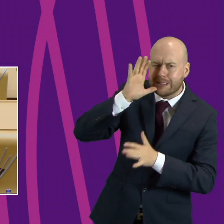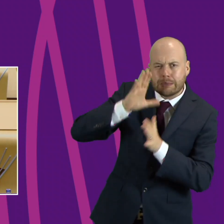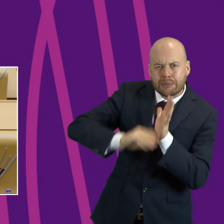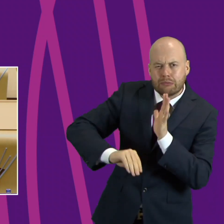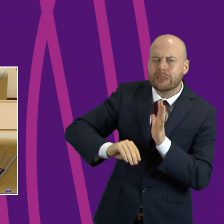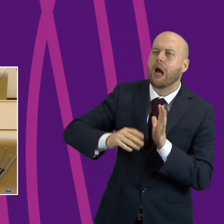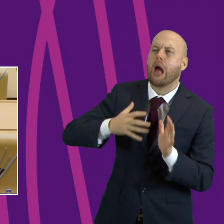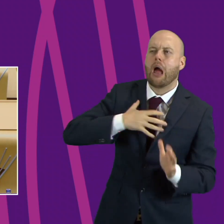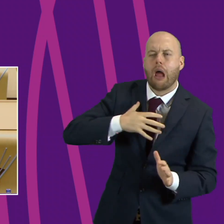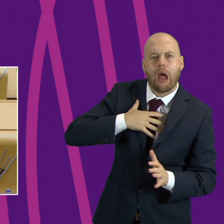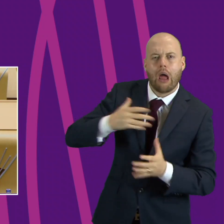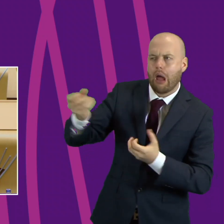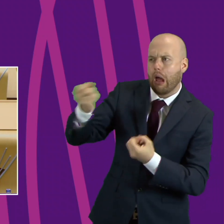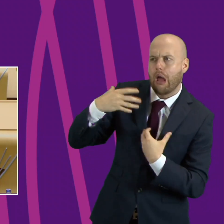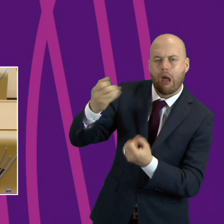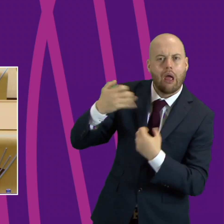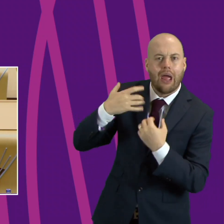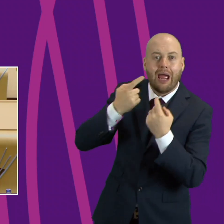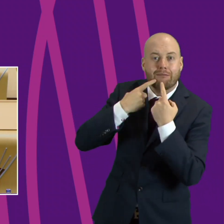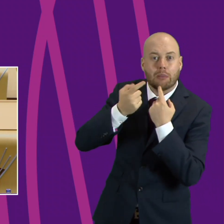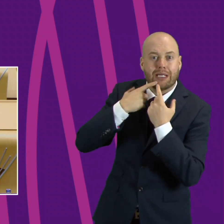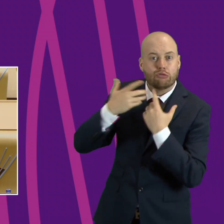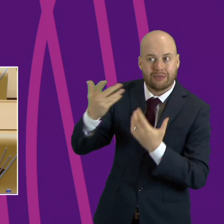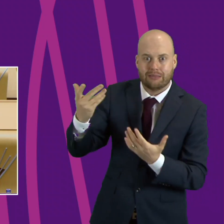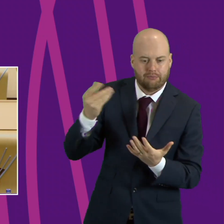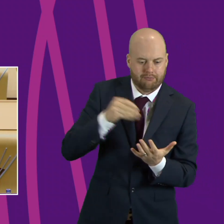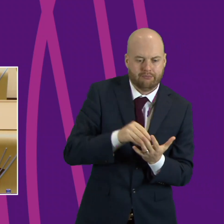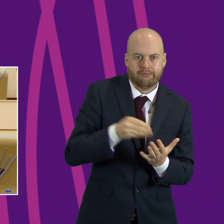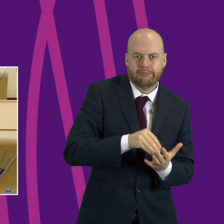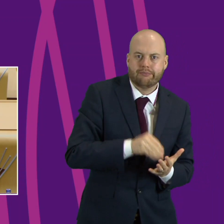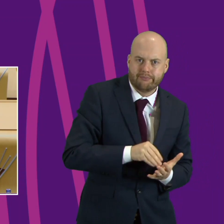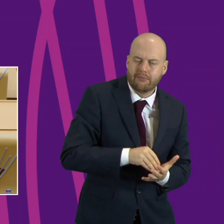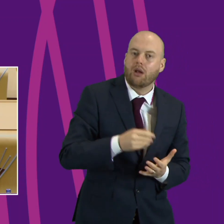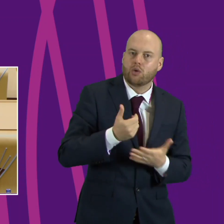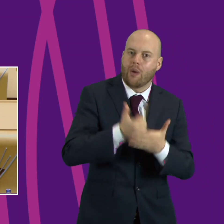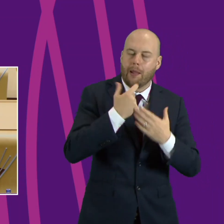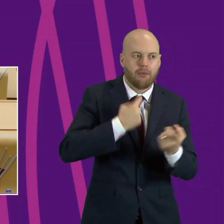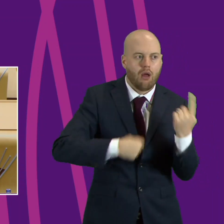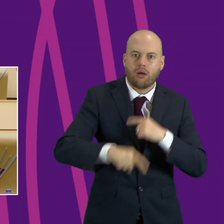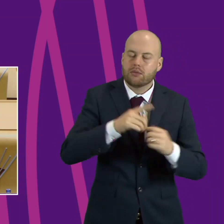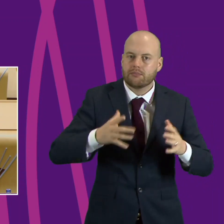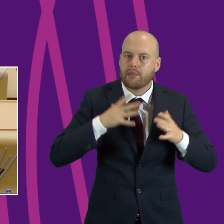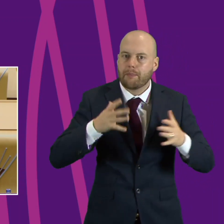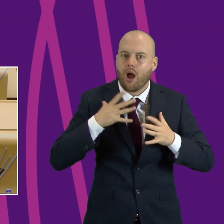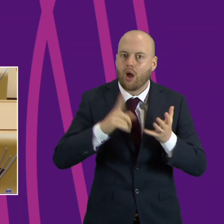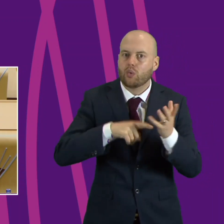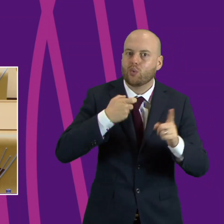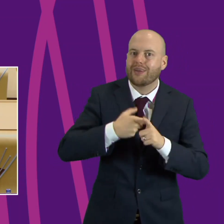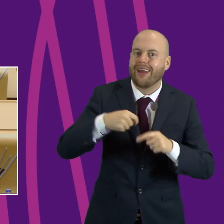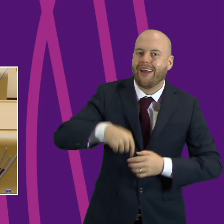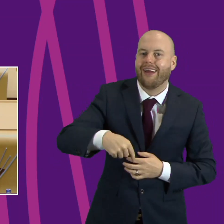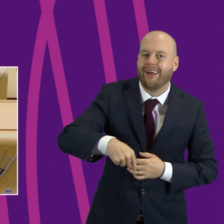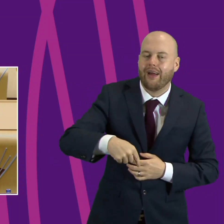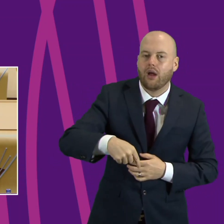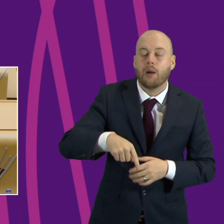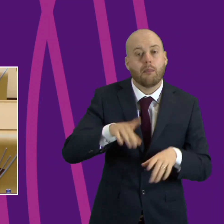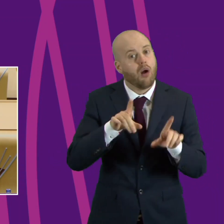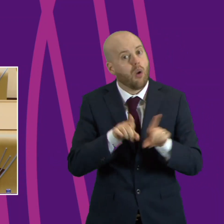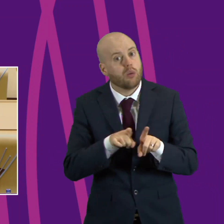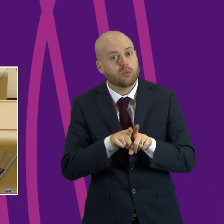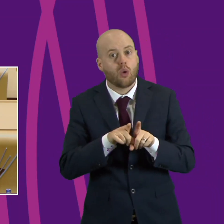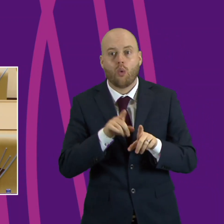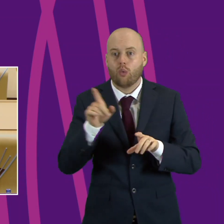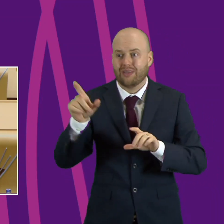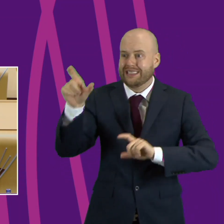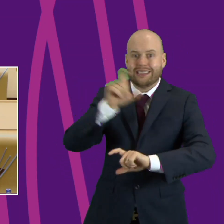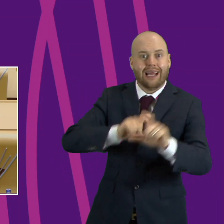experiences, is fed into both the SAGE operation at a UK level, but in particular in the